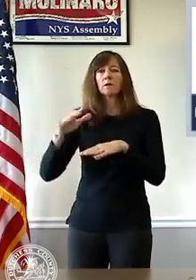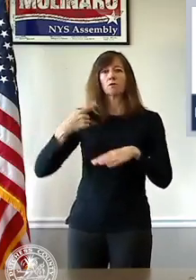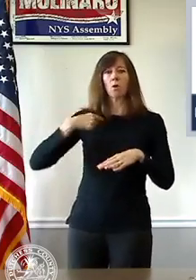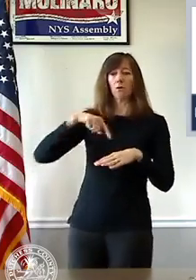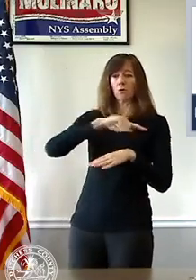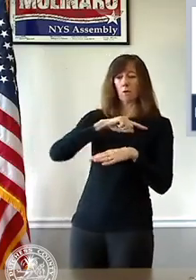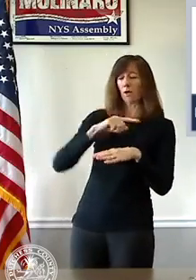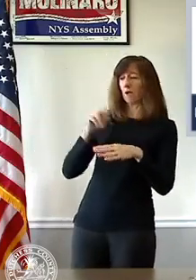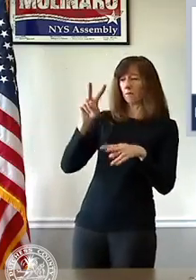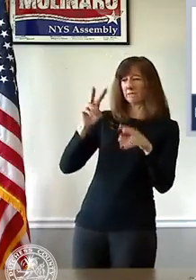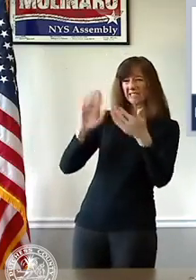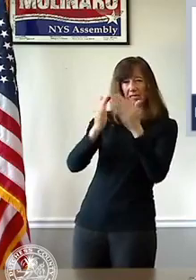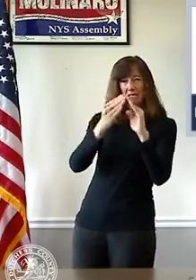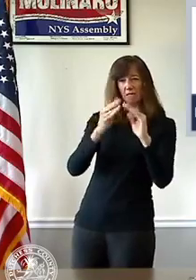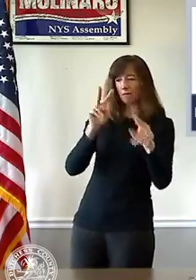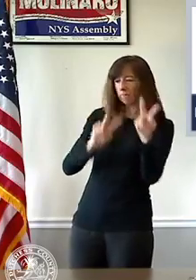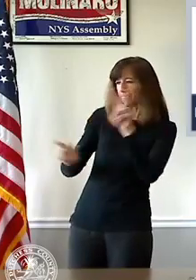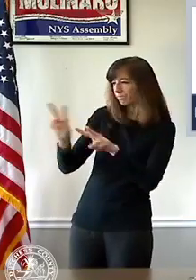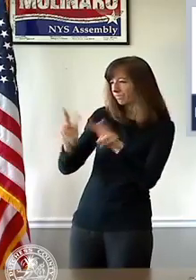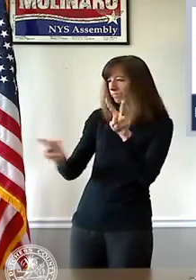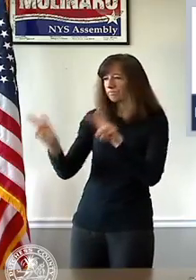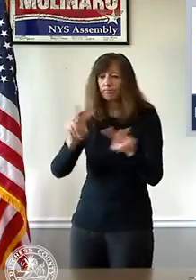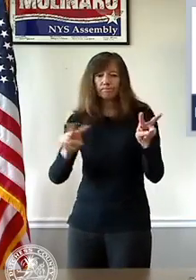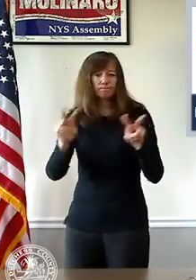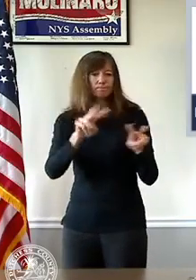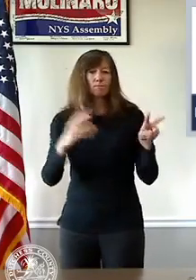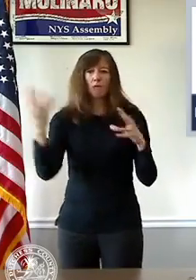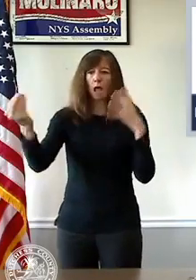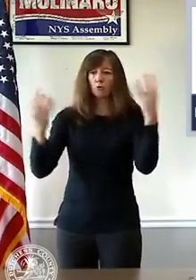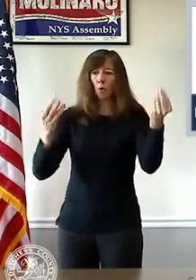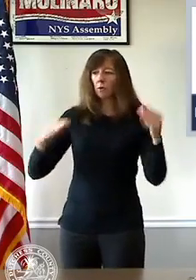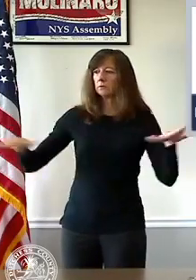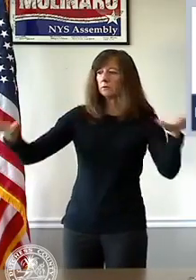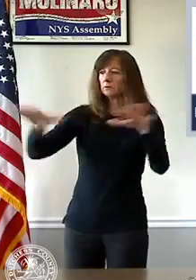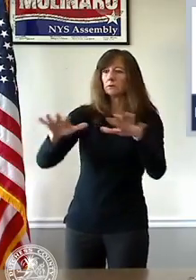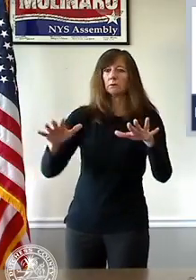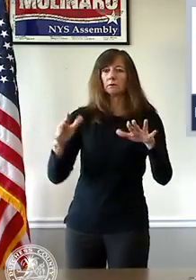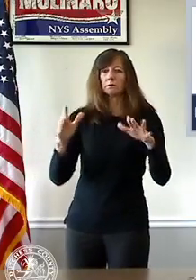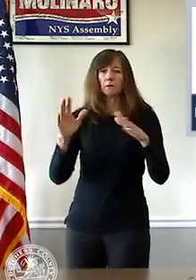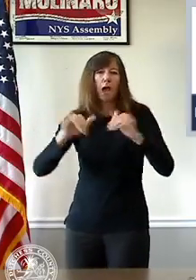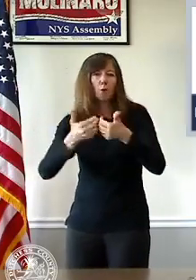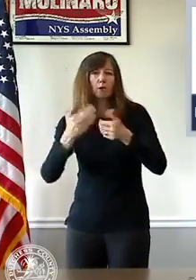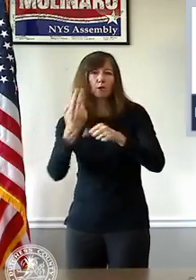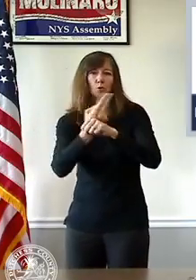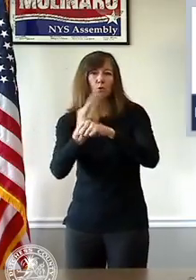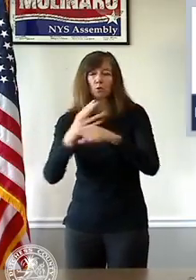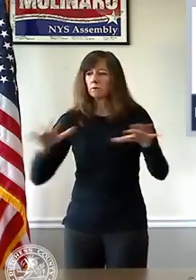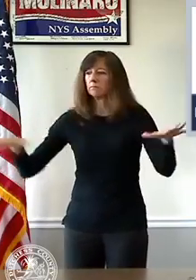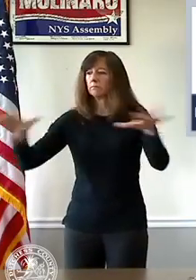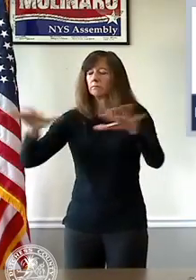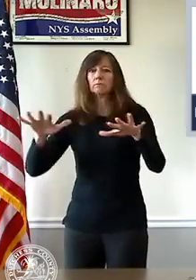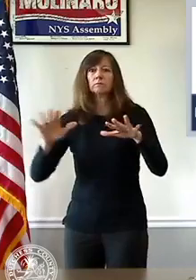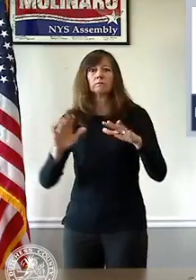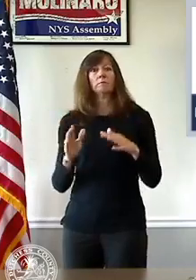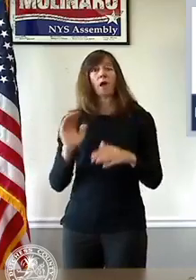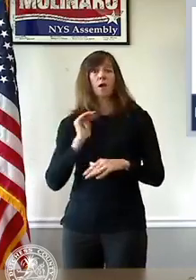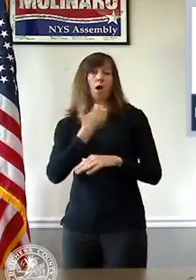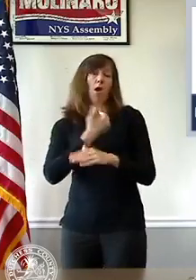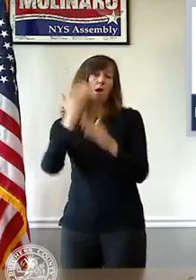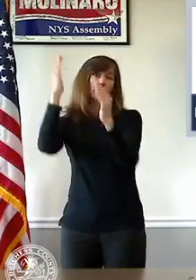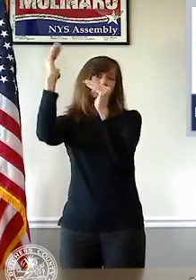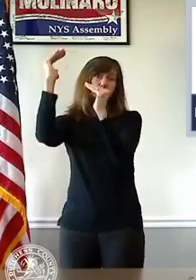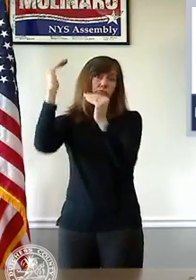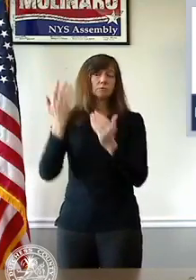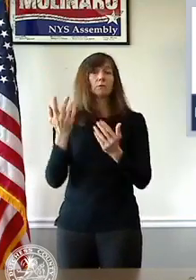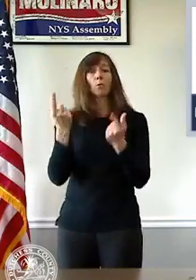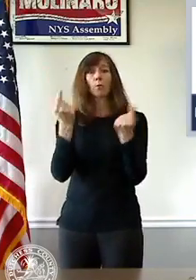private courtyards, outdoor seating, and so outdoor areas where seating can be included. And our expectation is to sign